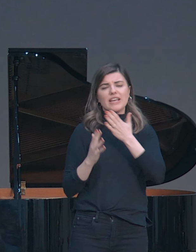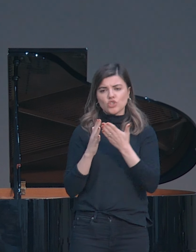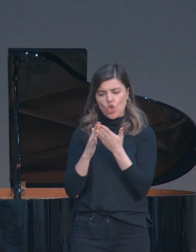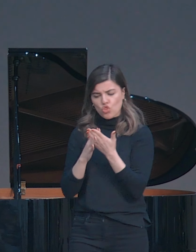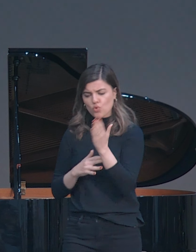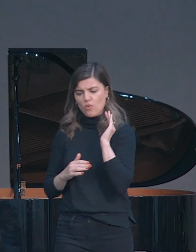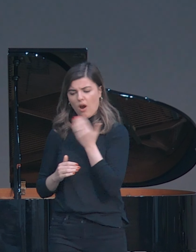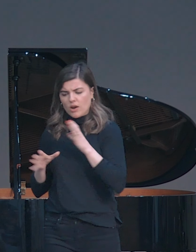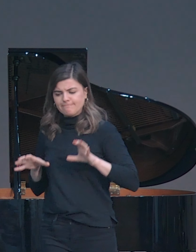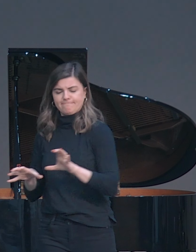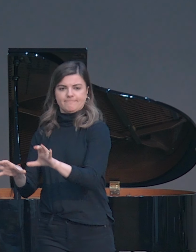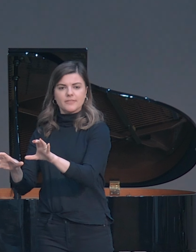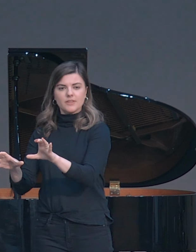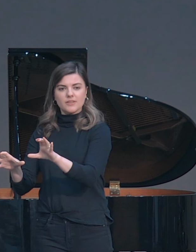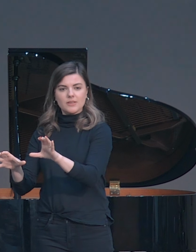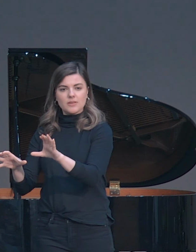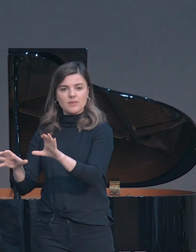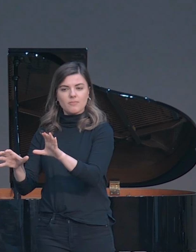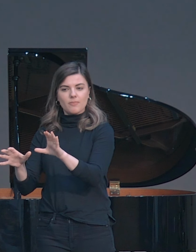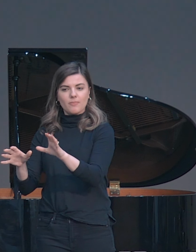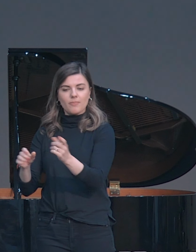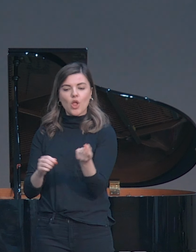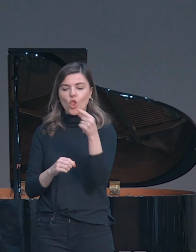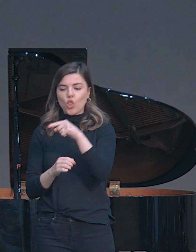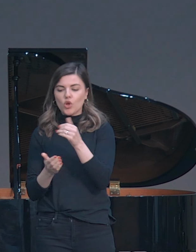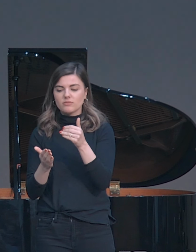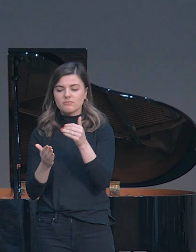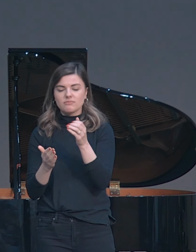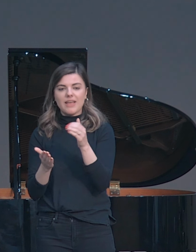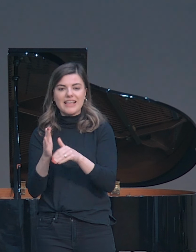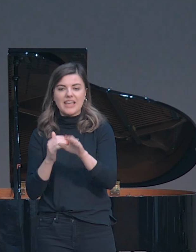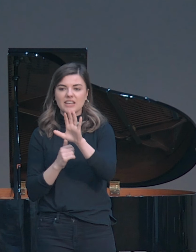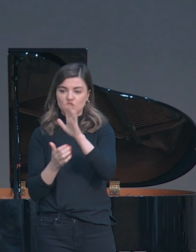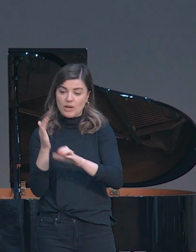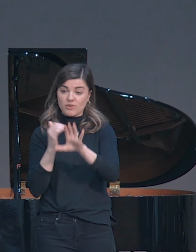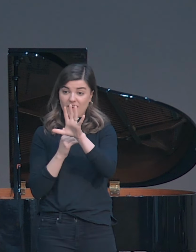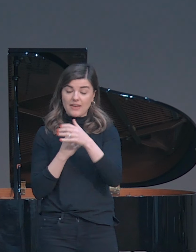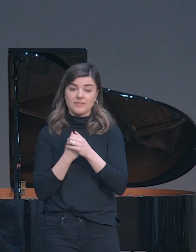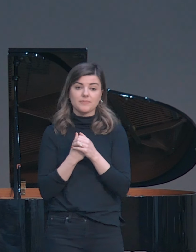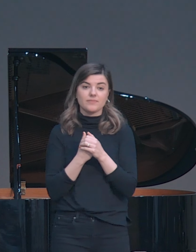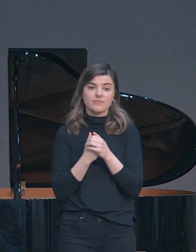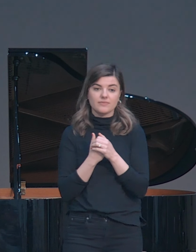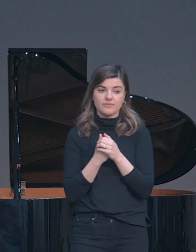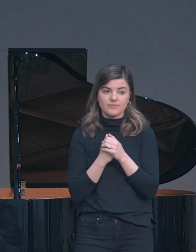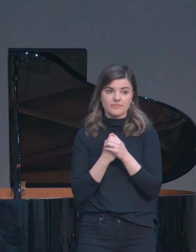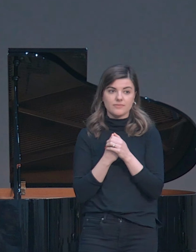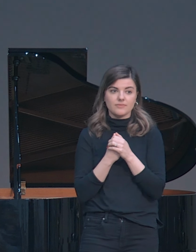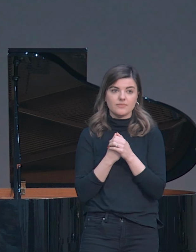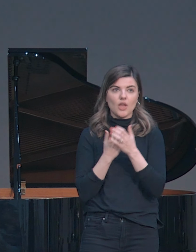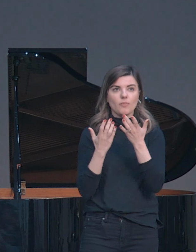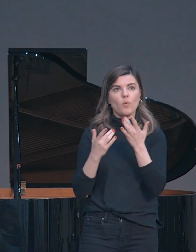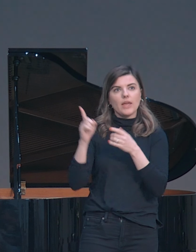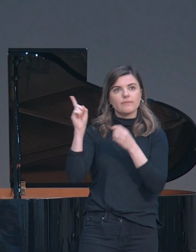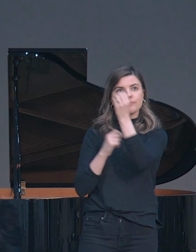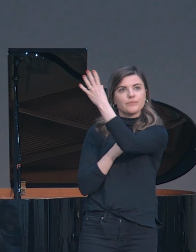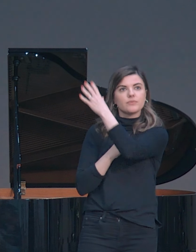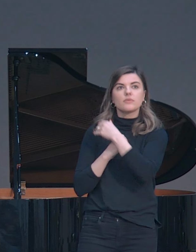us. Look again at 5:16. I'll wait for Joe to put it up there for